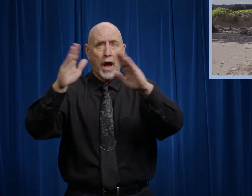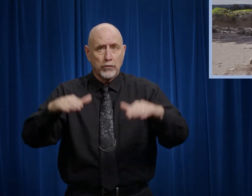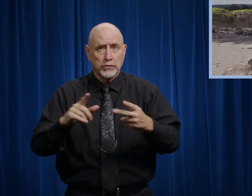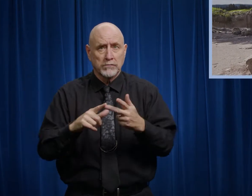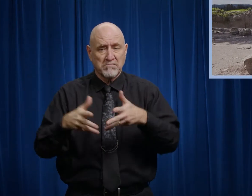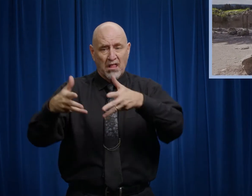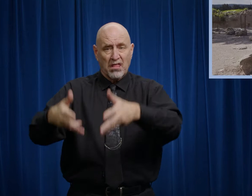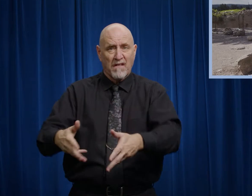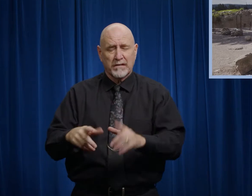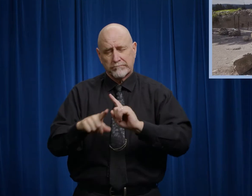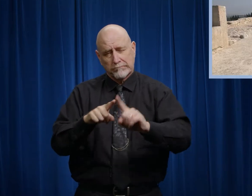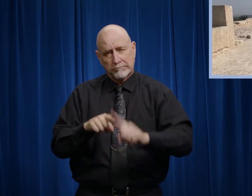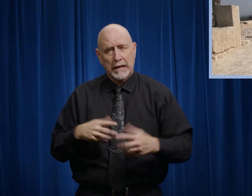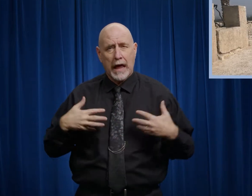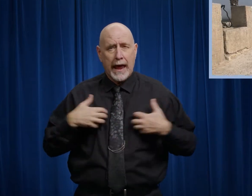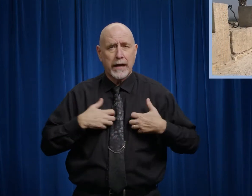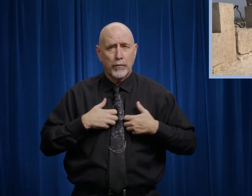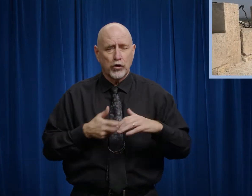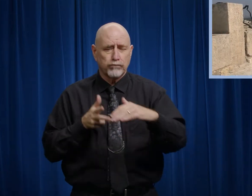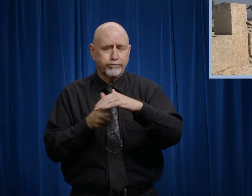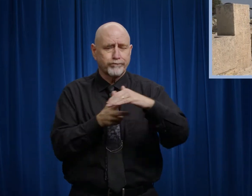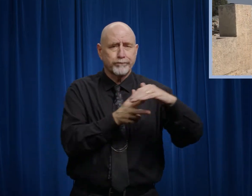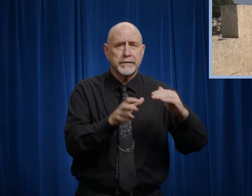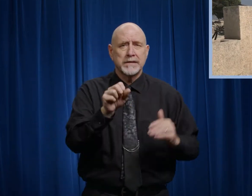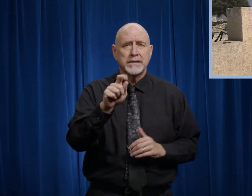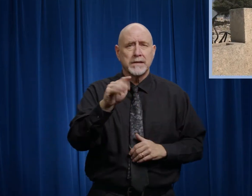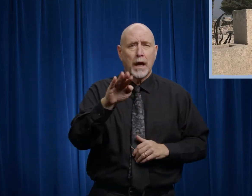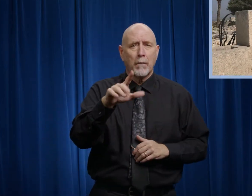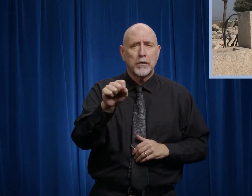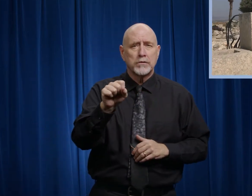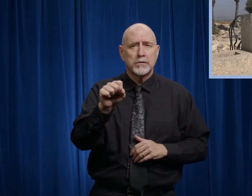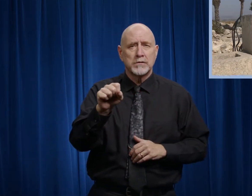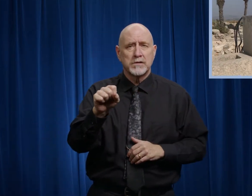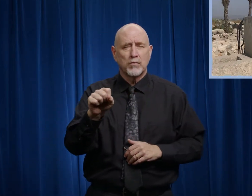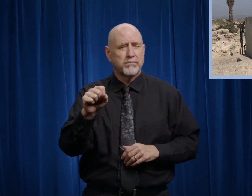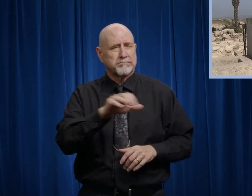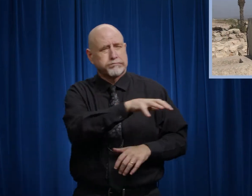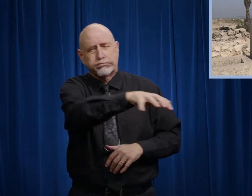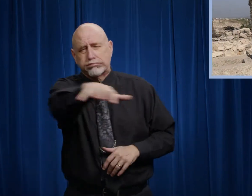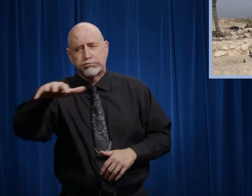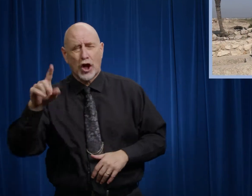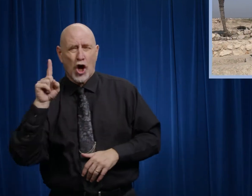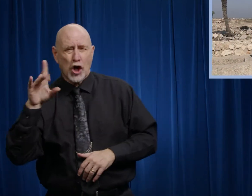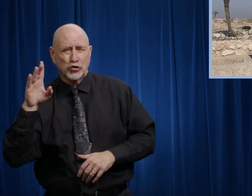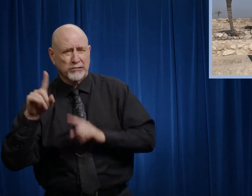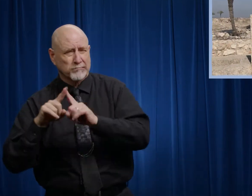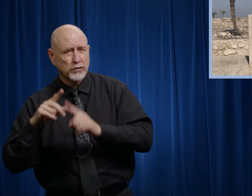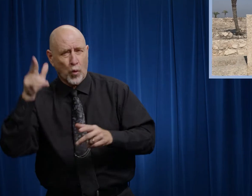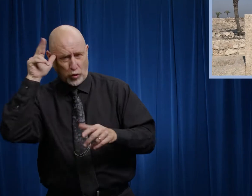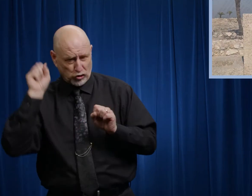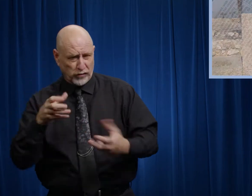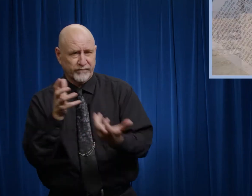house, and the remains of numerous animal stables are present with room for hundreds of